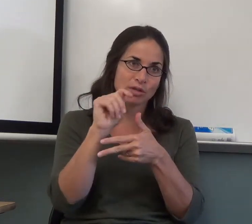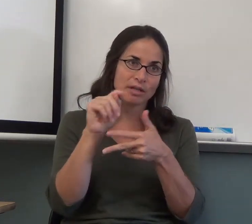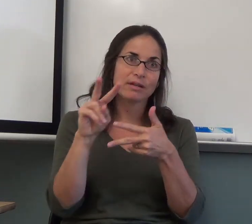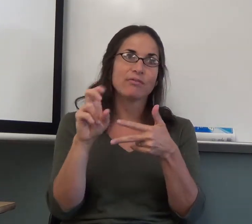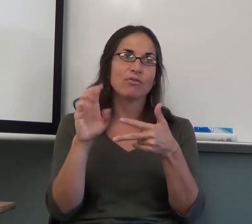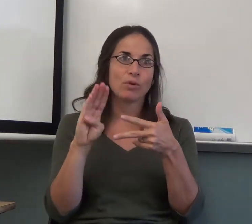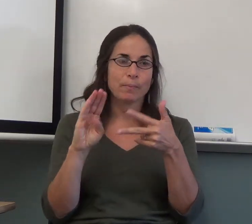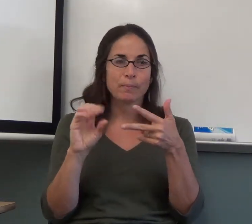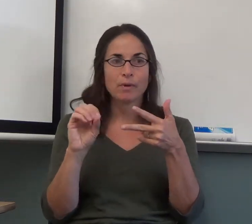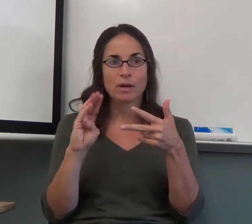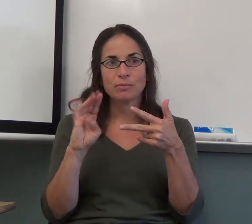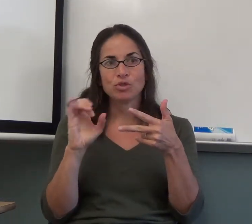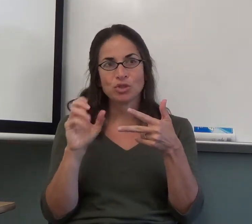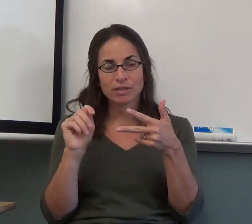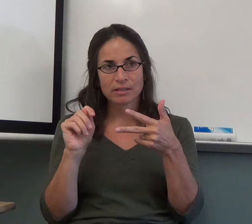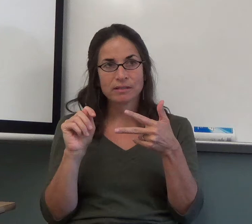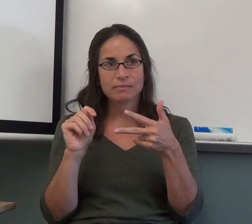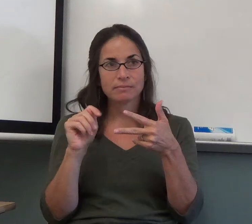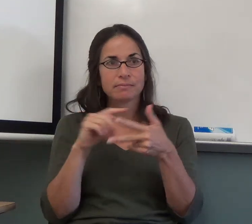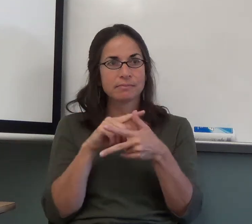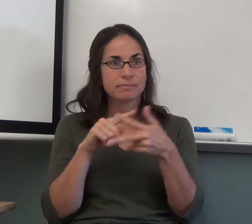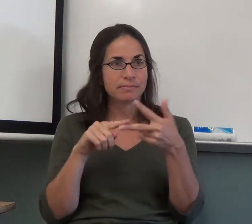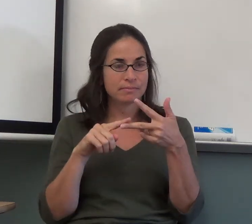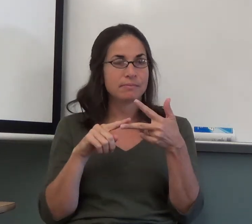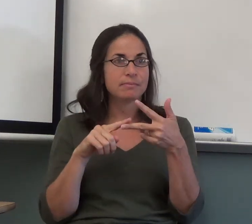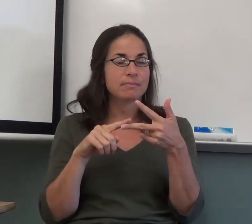And we use this